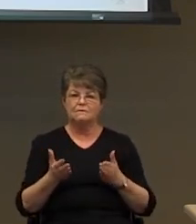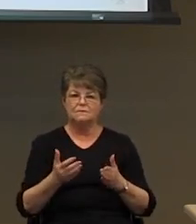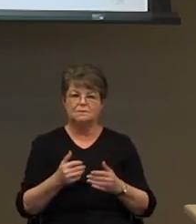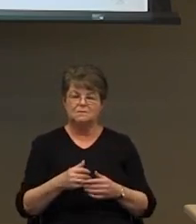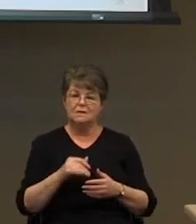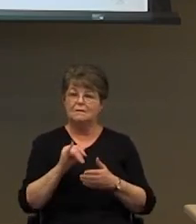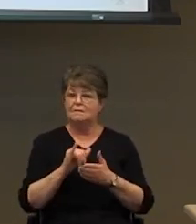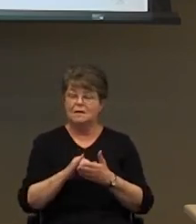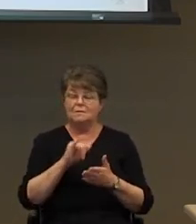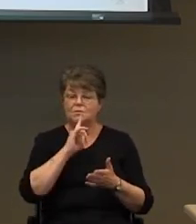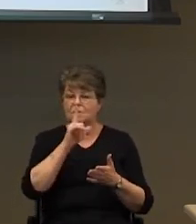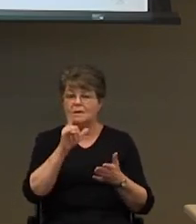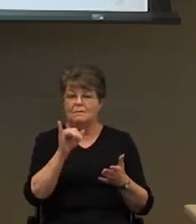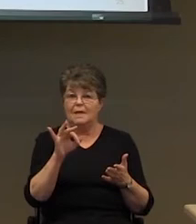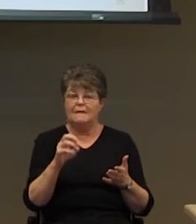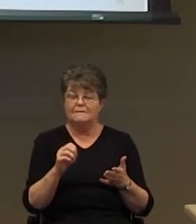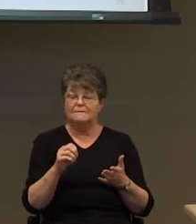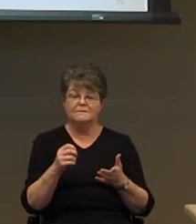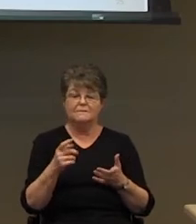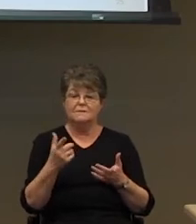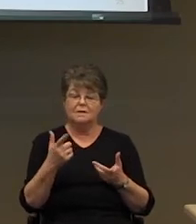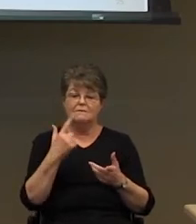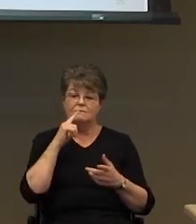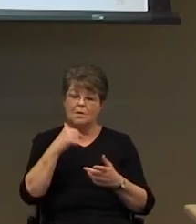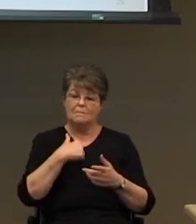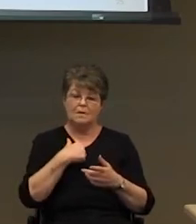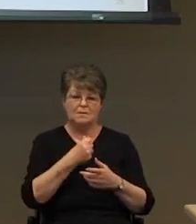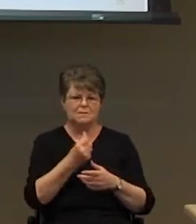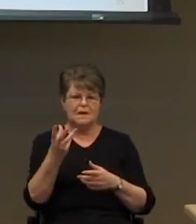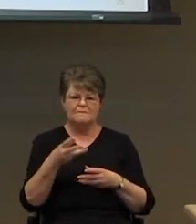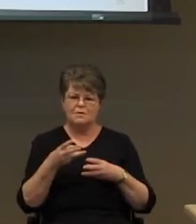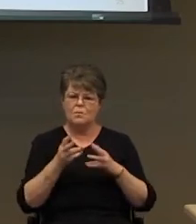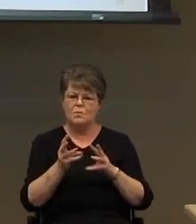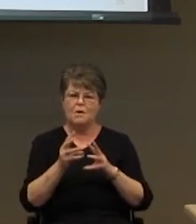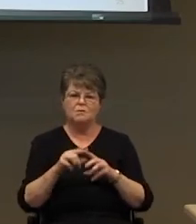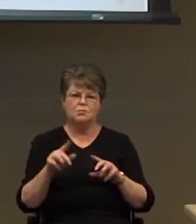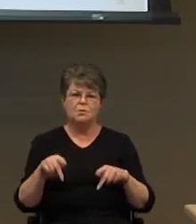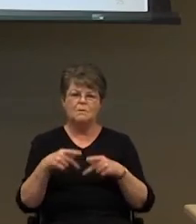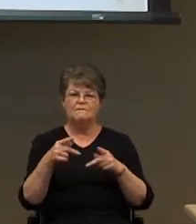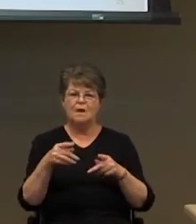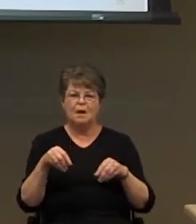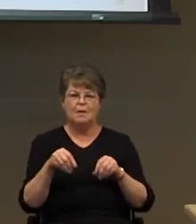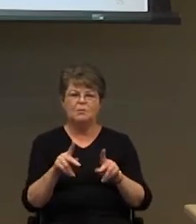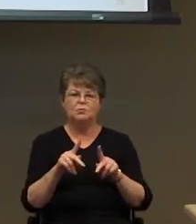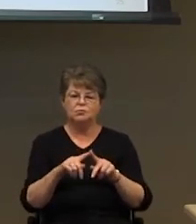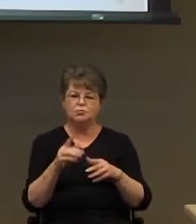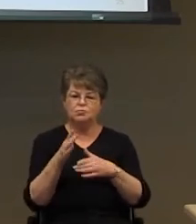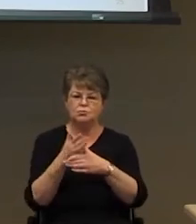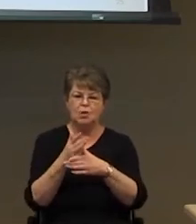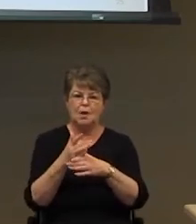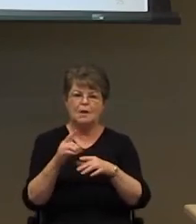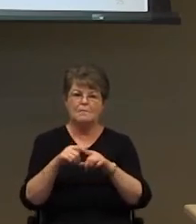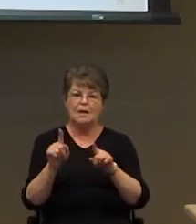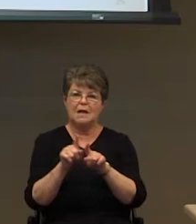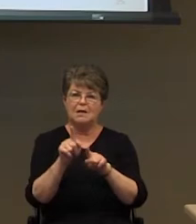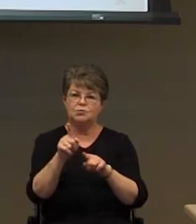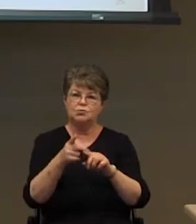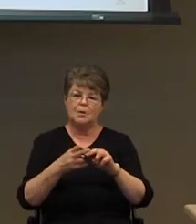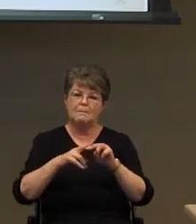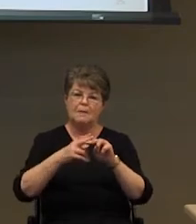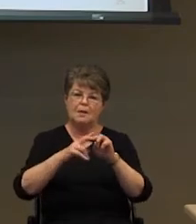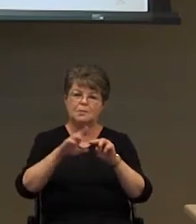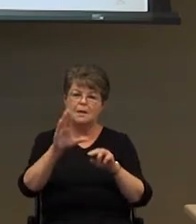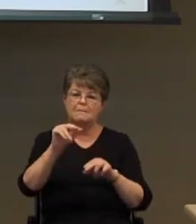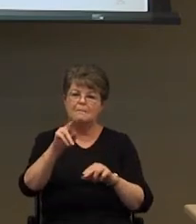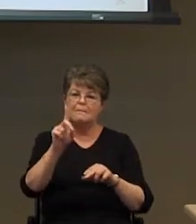And that's just a reality. So for me, there are a number of ways, both electronically to provide an opportunity to share, but also as you're building bandwidth to be